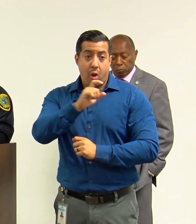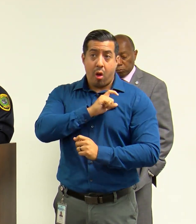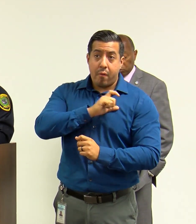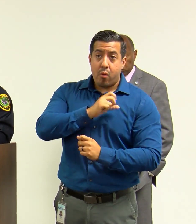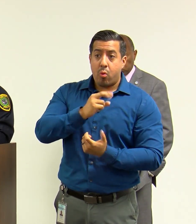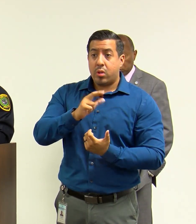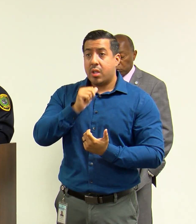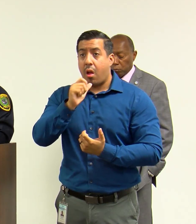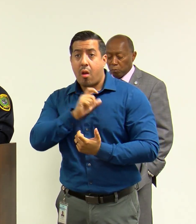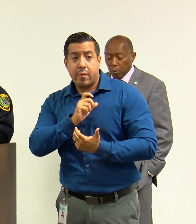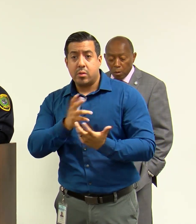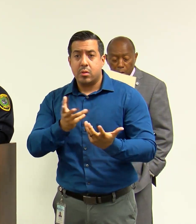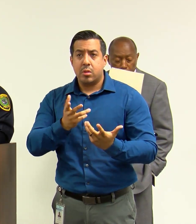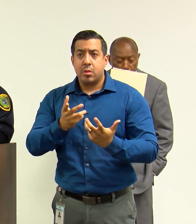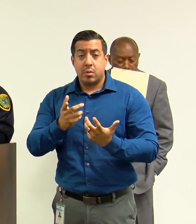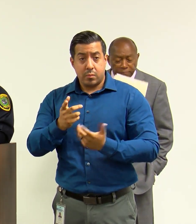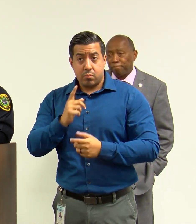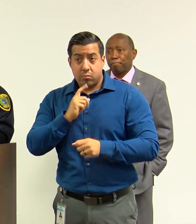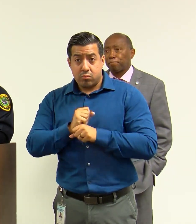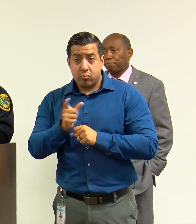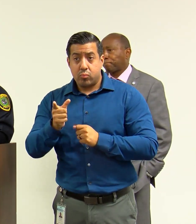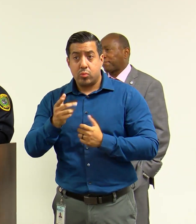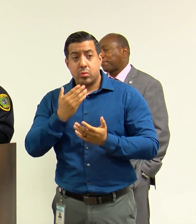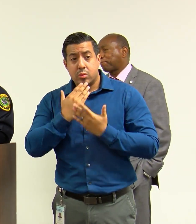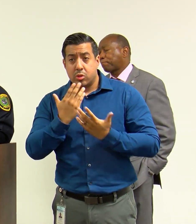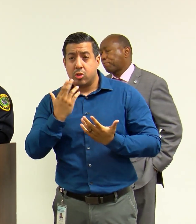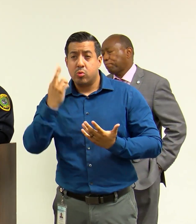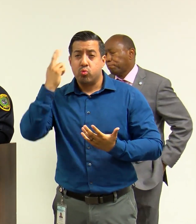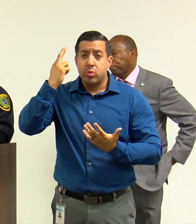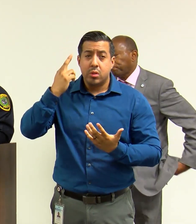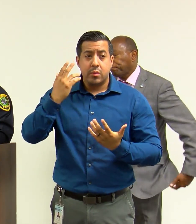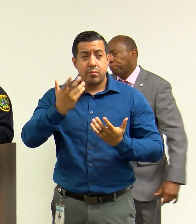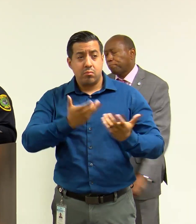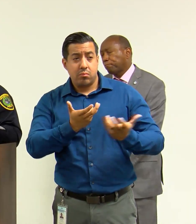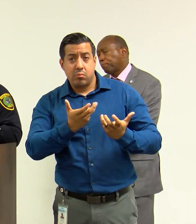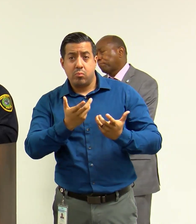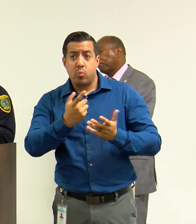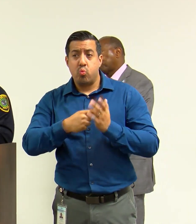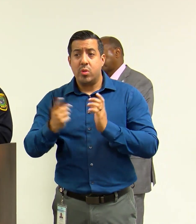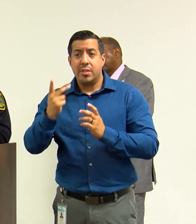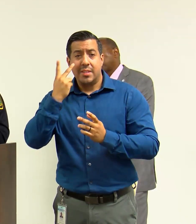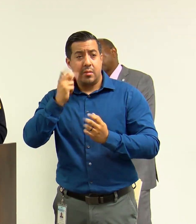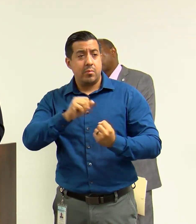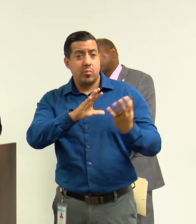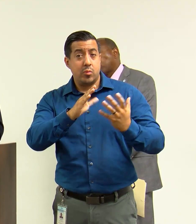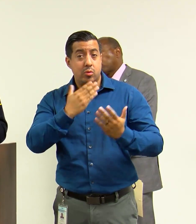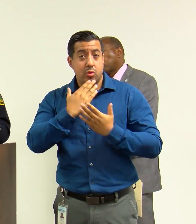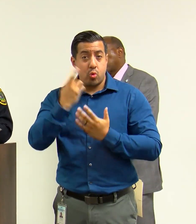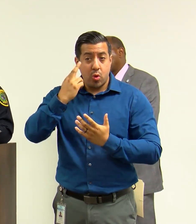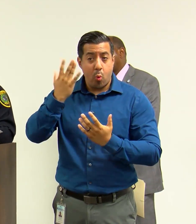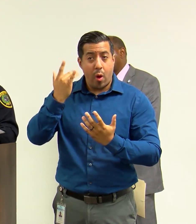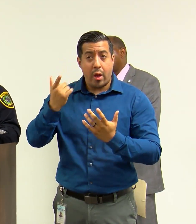the officers, were they objectively reasonable, given the circumstances of what the officers faced.